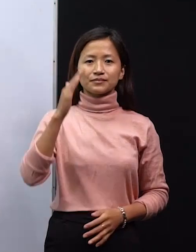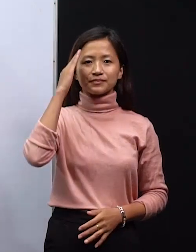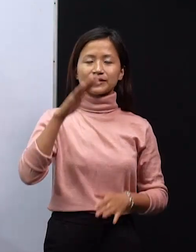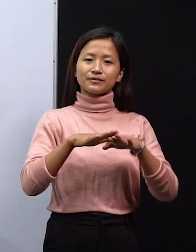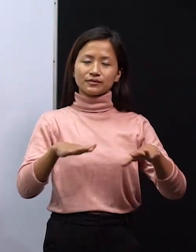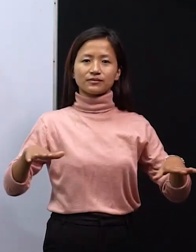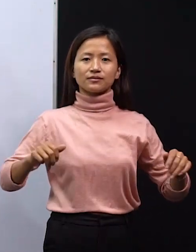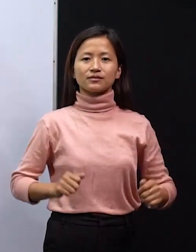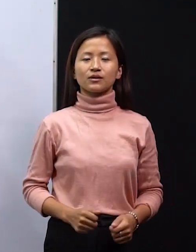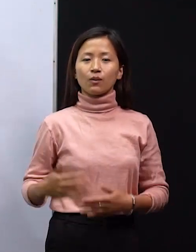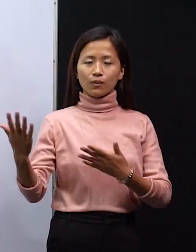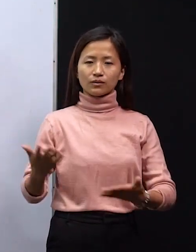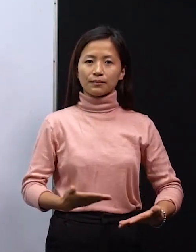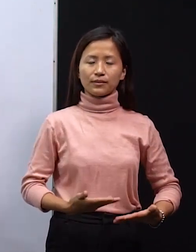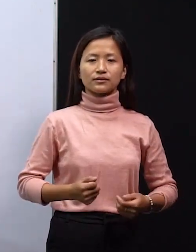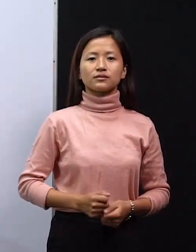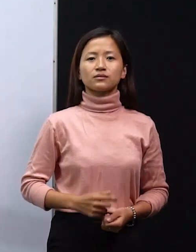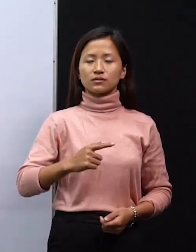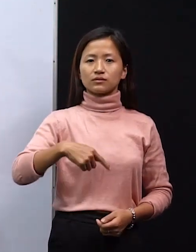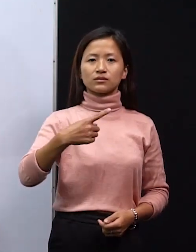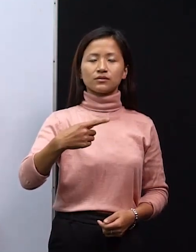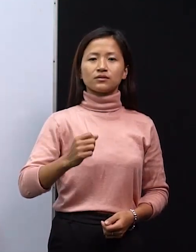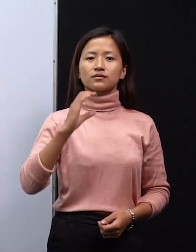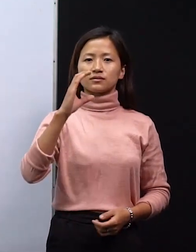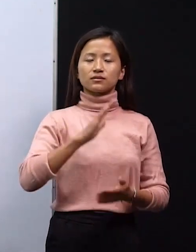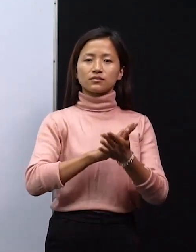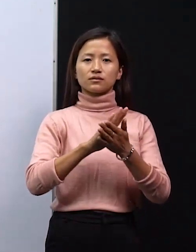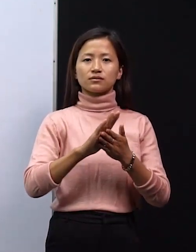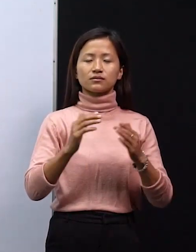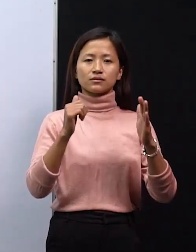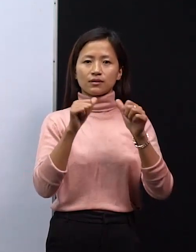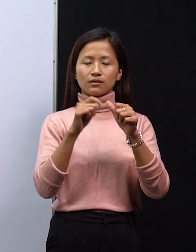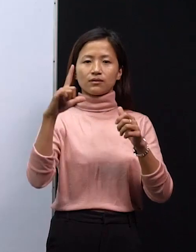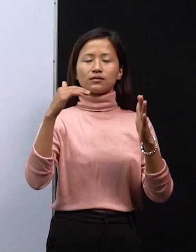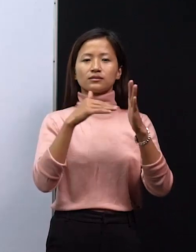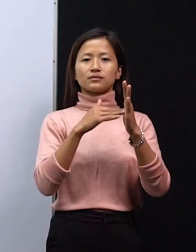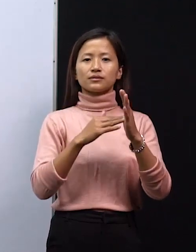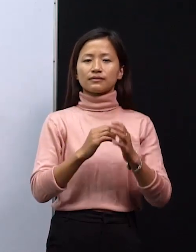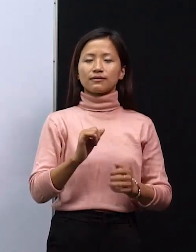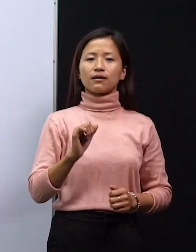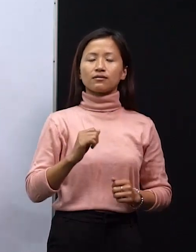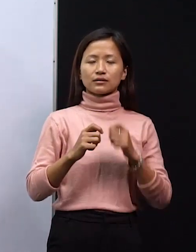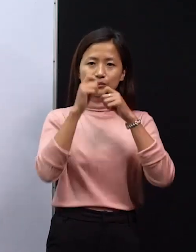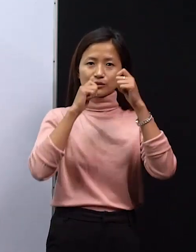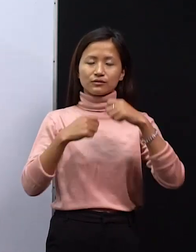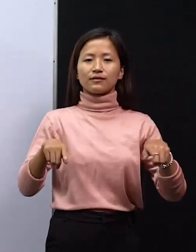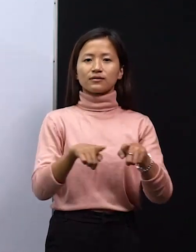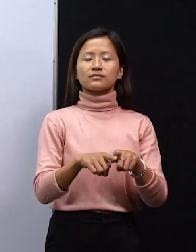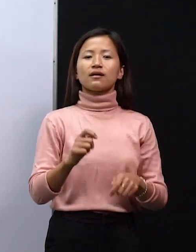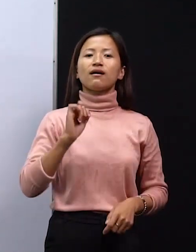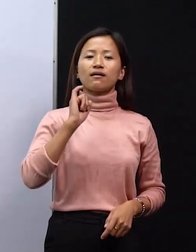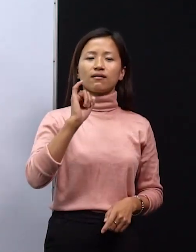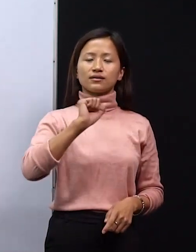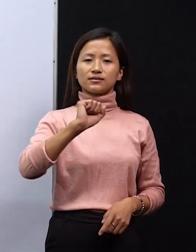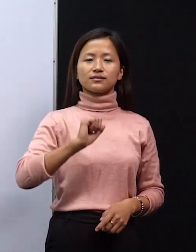Hello students, and welcome back. We will continue with the chapter Algebraic Expressions and Identities. Now, in the